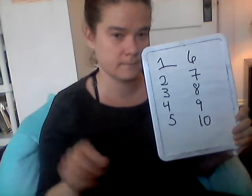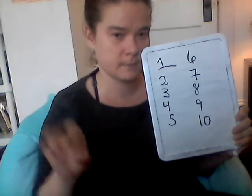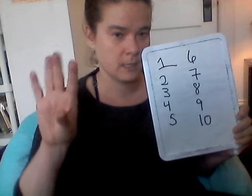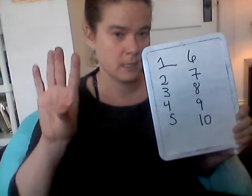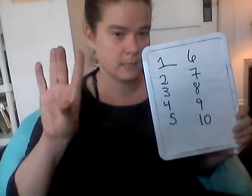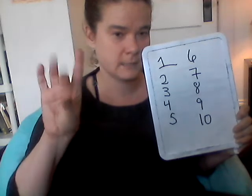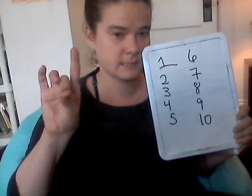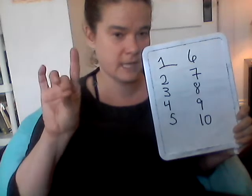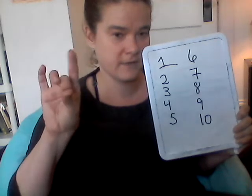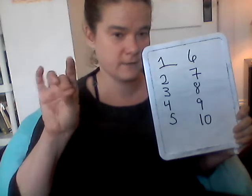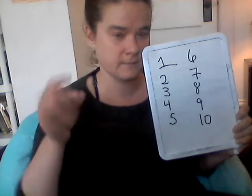seven,